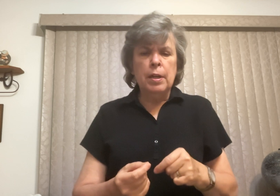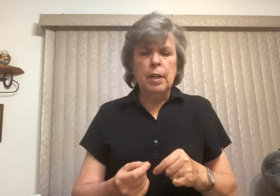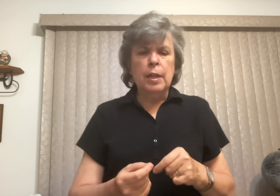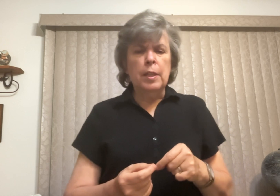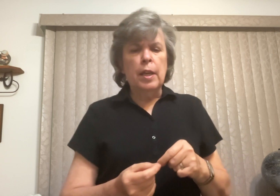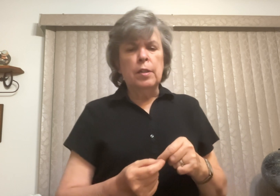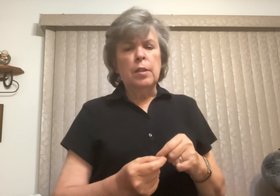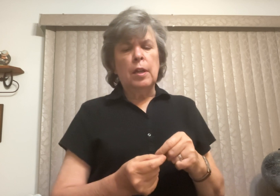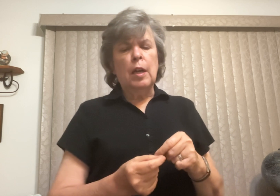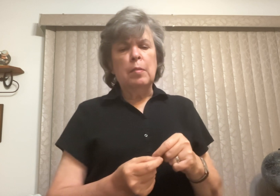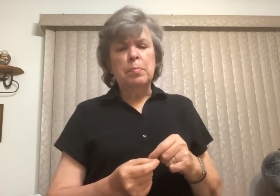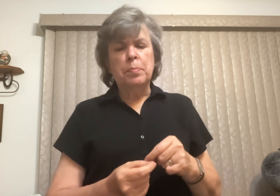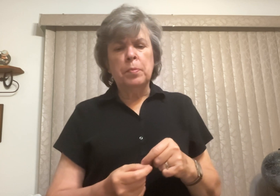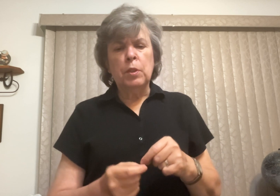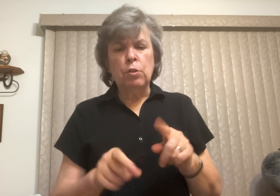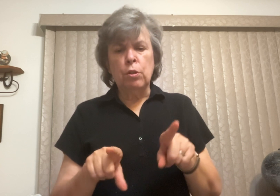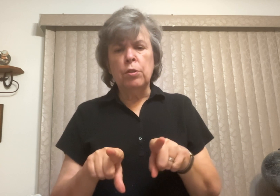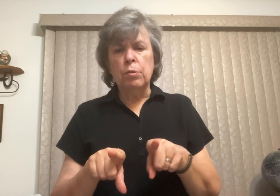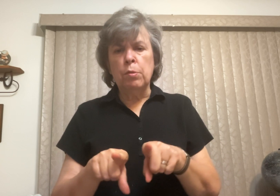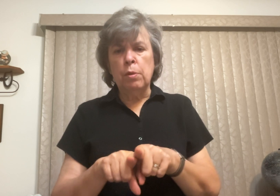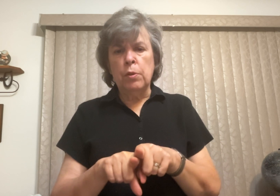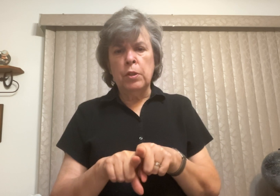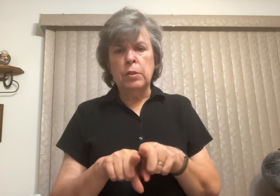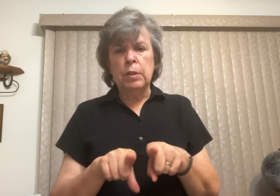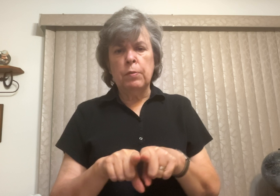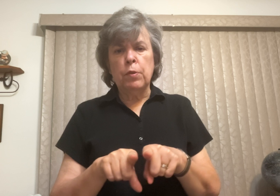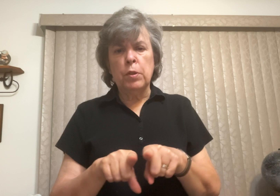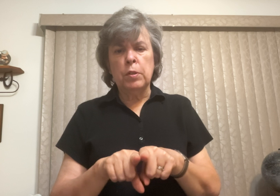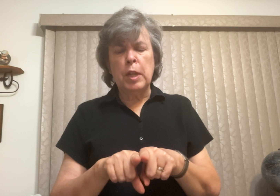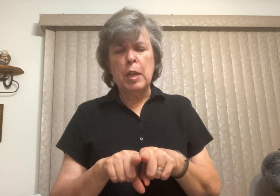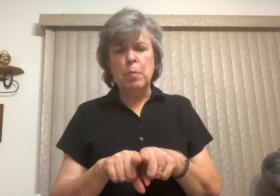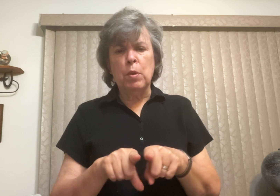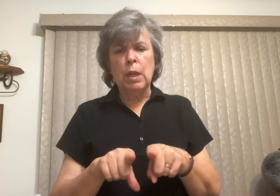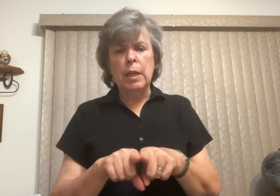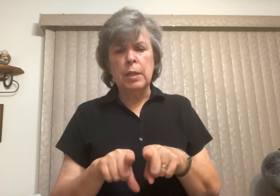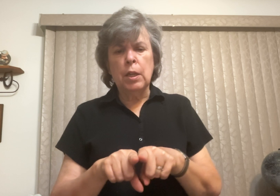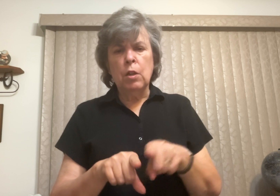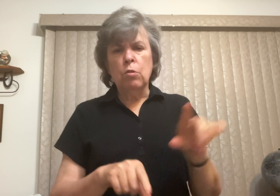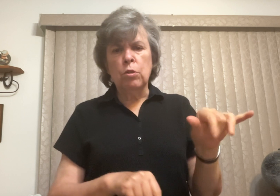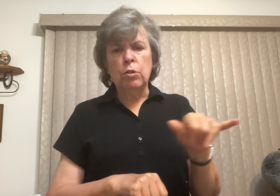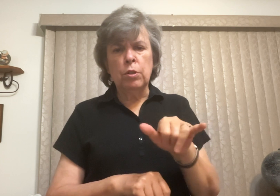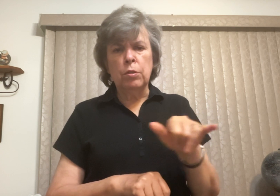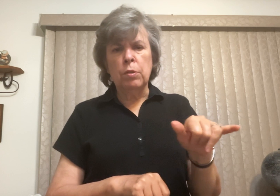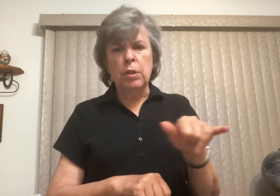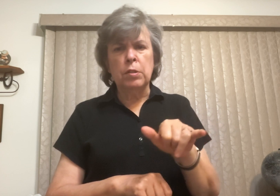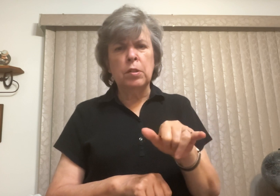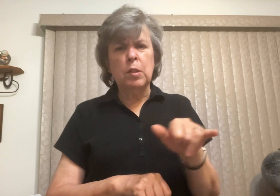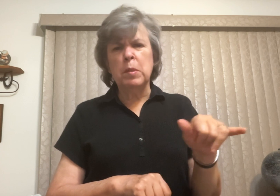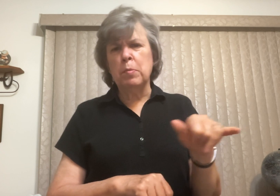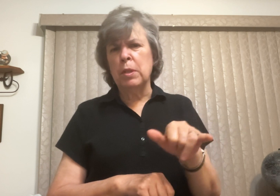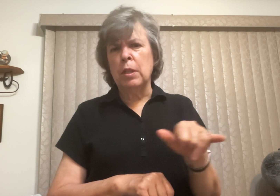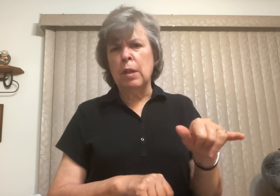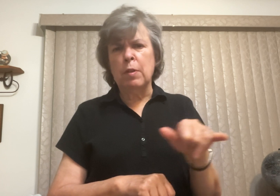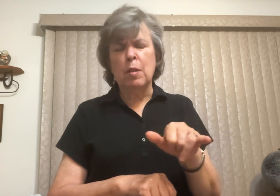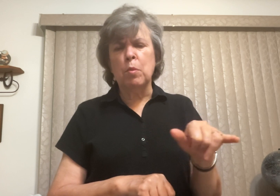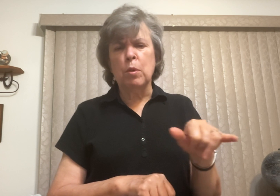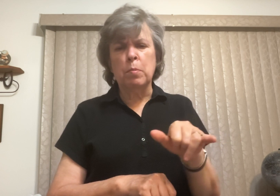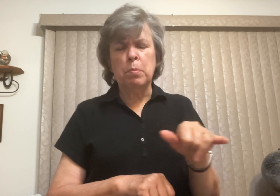And then you could do this for the same or like, or you can do this. This seems to become